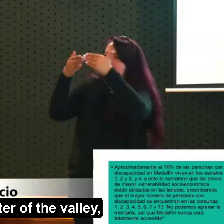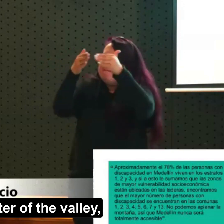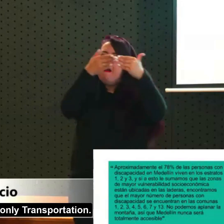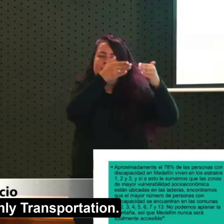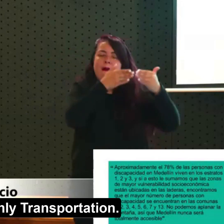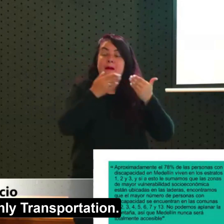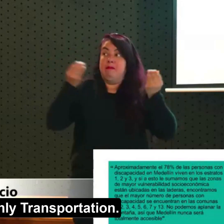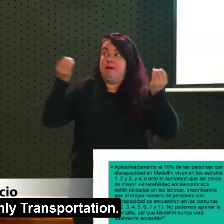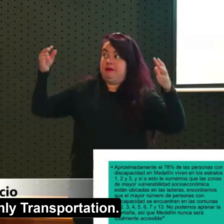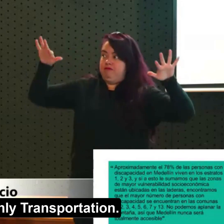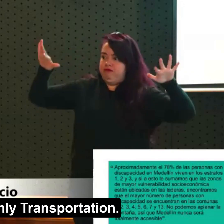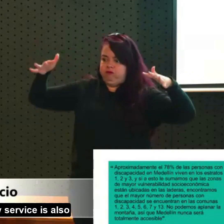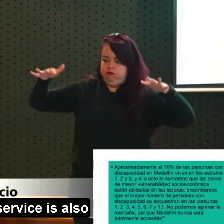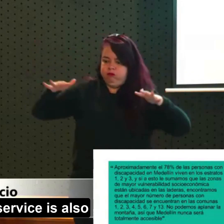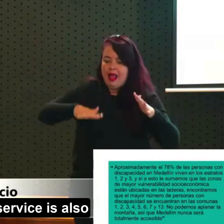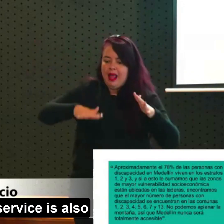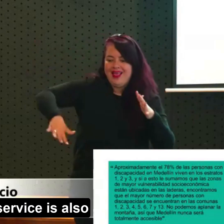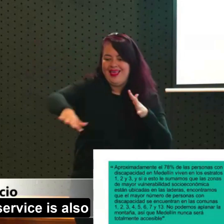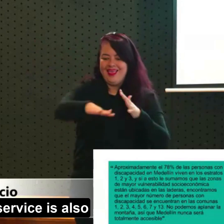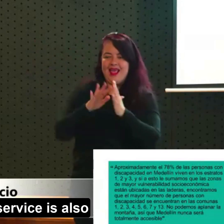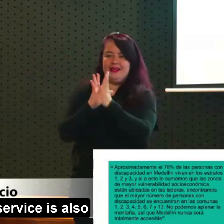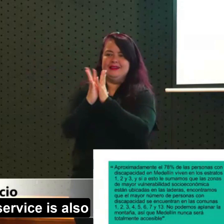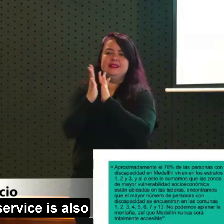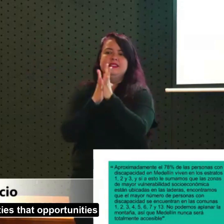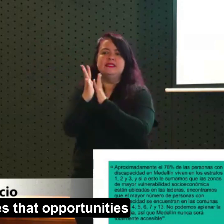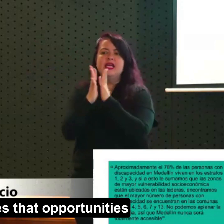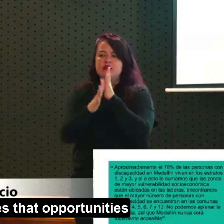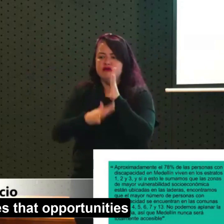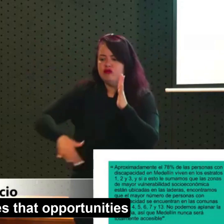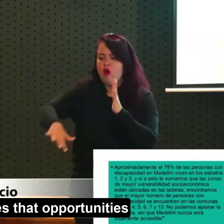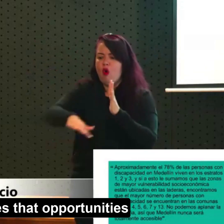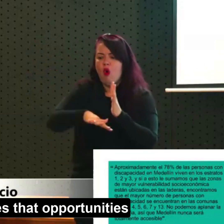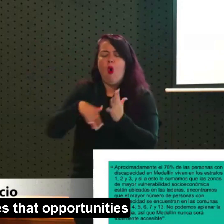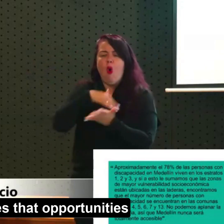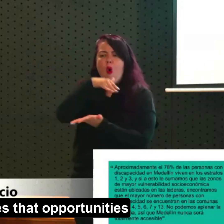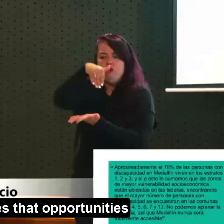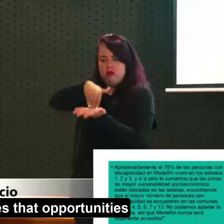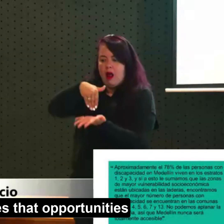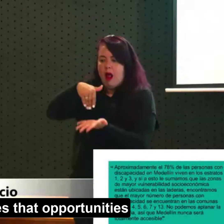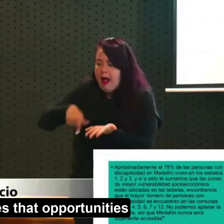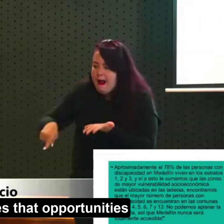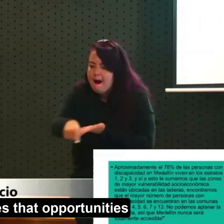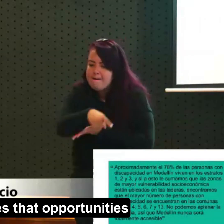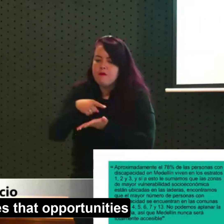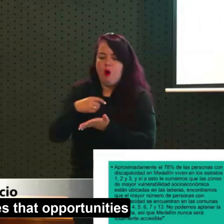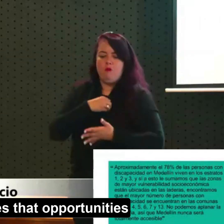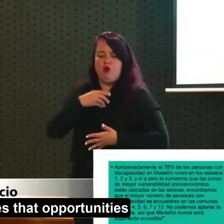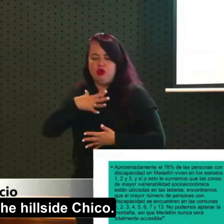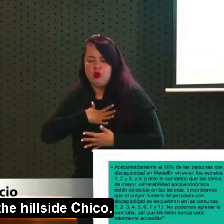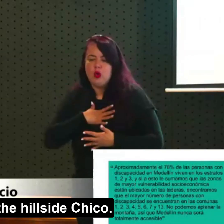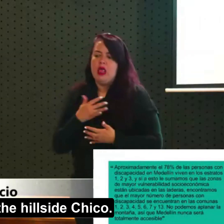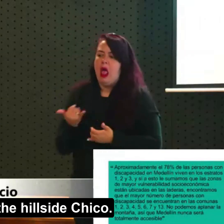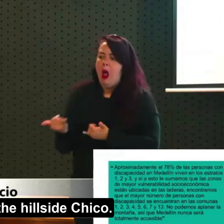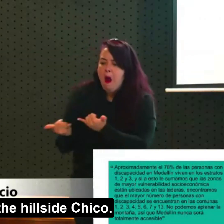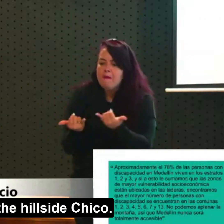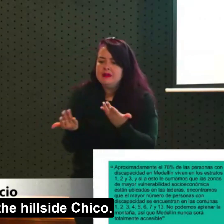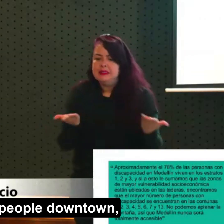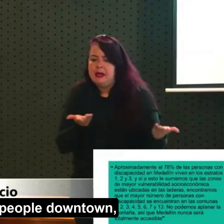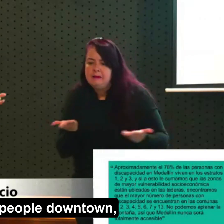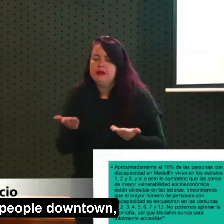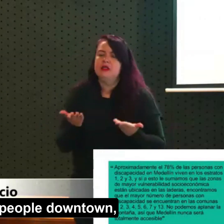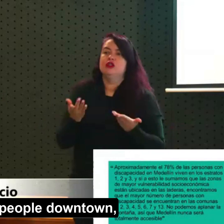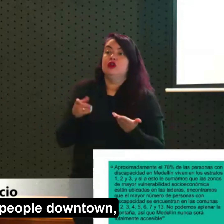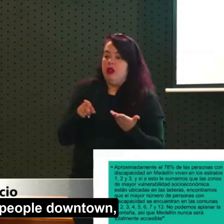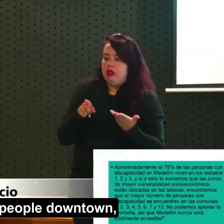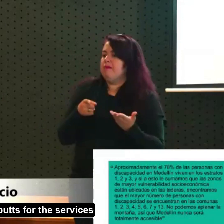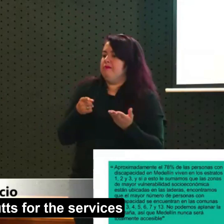center of the valley, not only transportation-wise, services, also opportunities to get to the hillside too, not